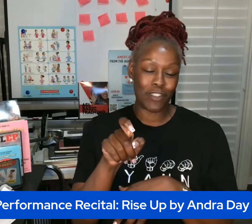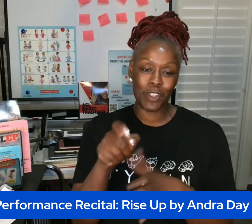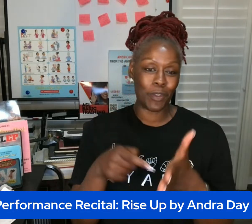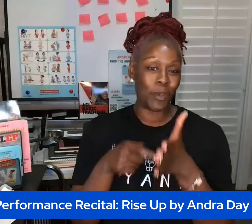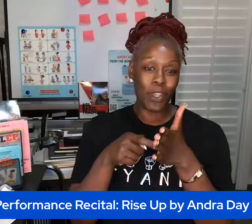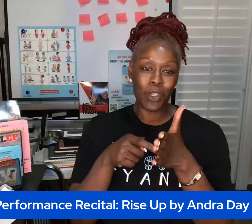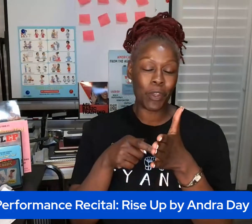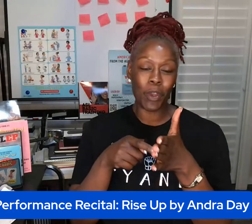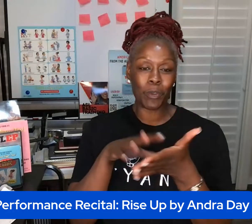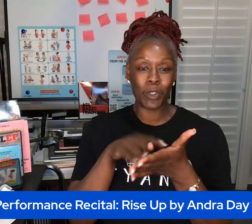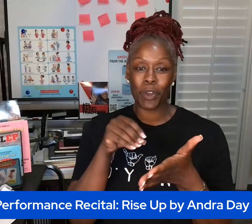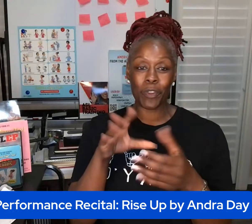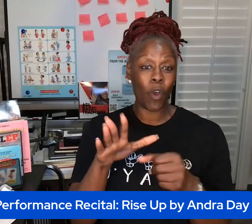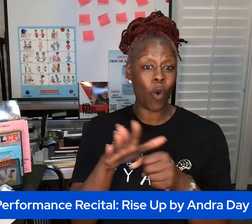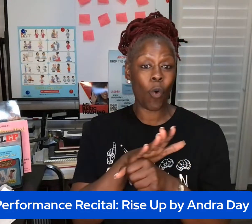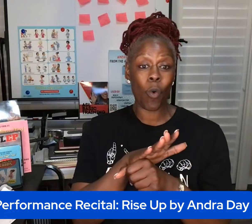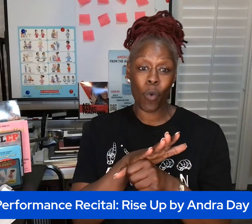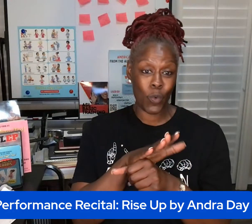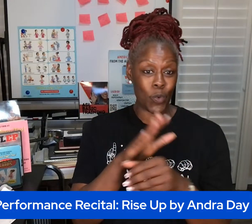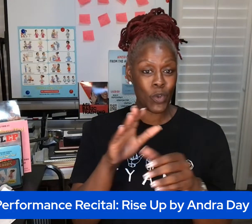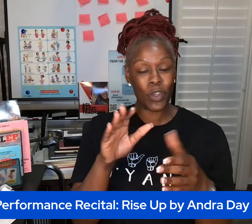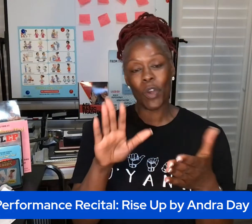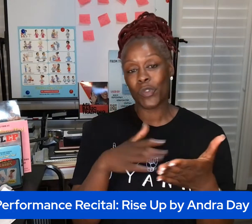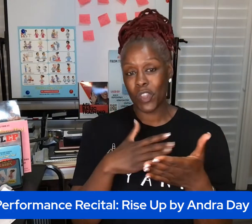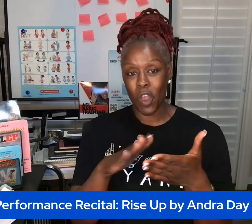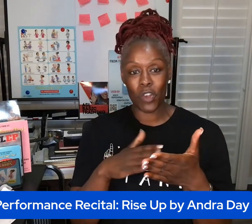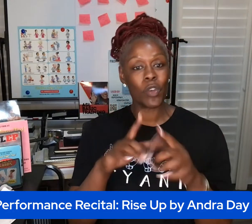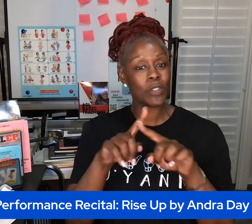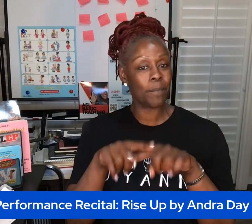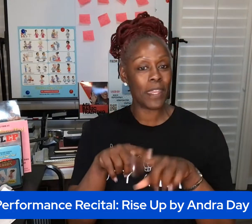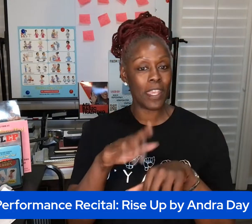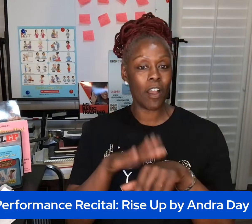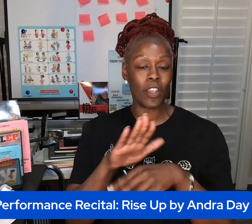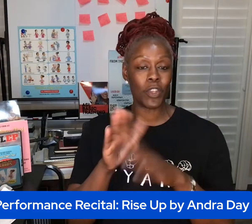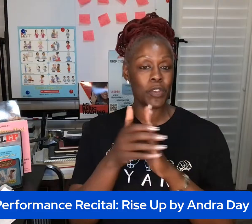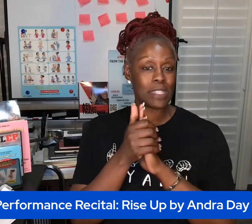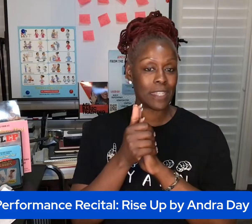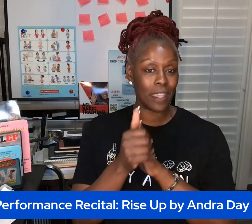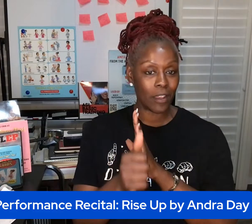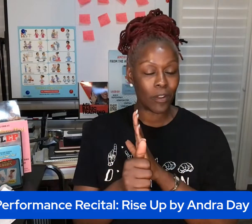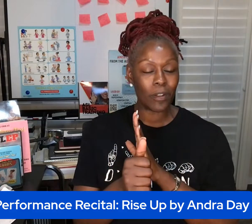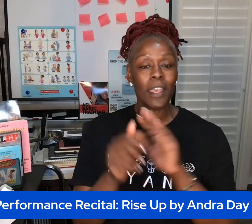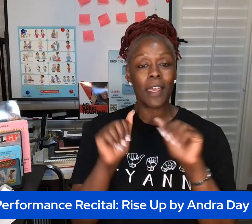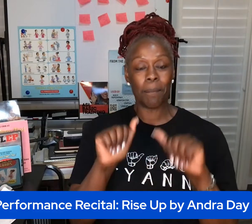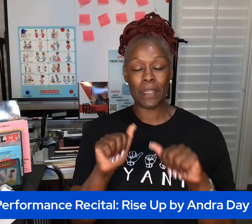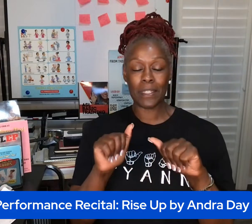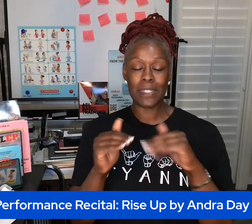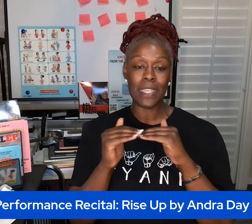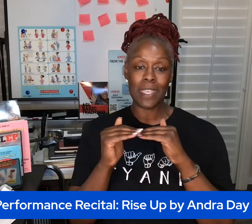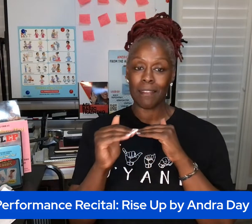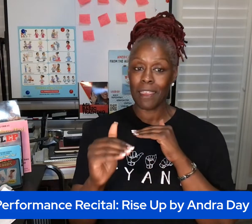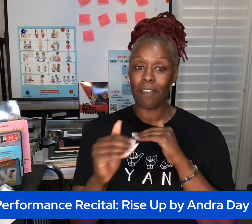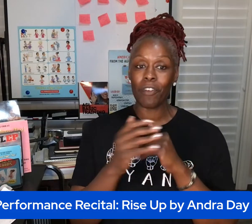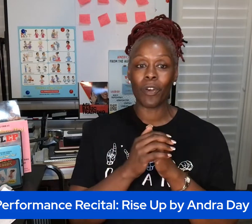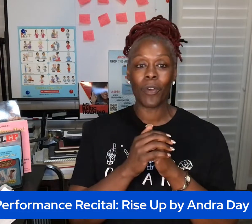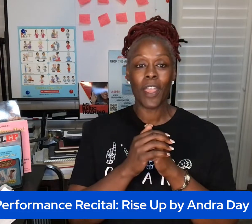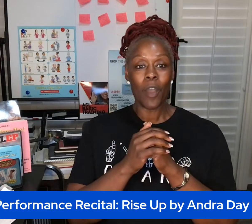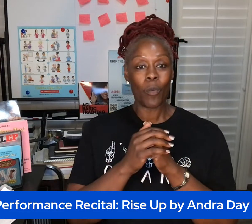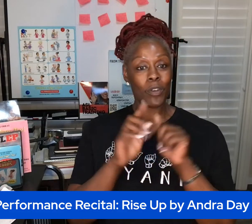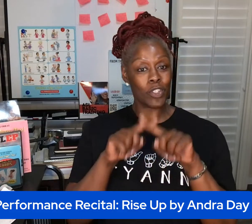to, learn the whole, song. So depending on your skill, ability, and level will